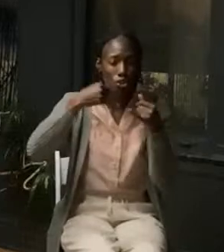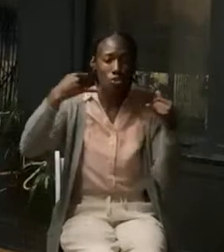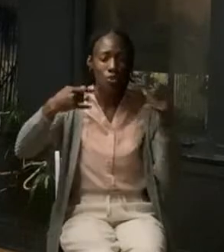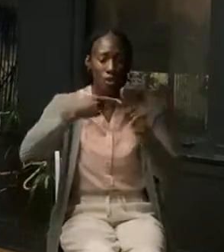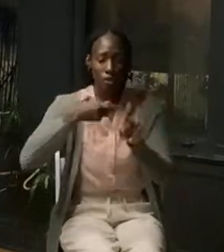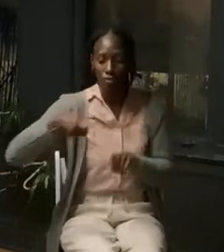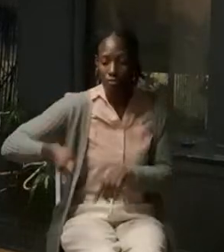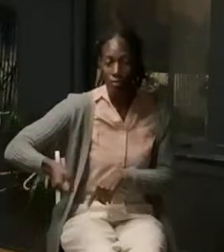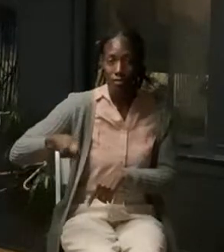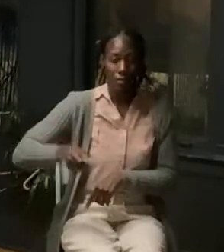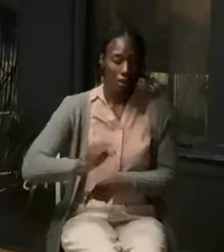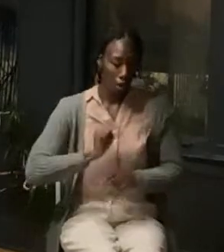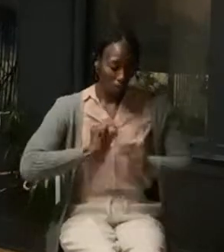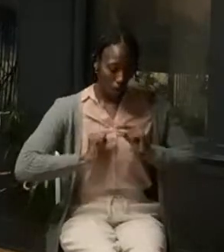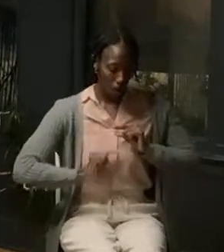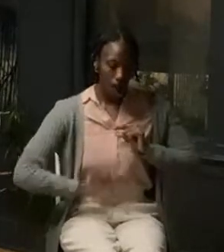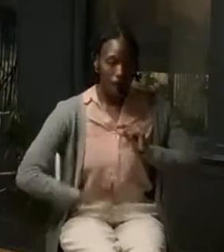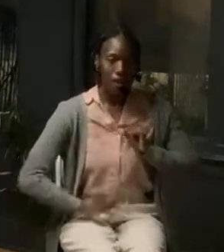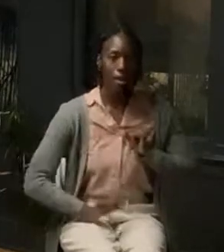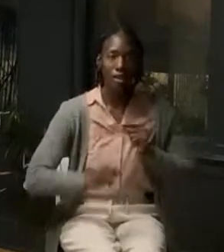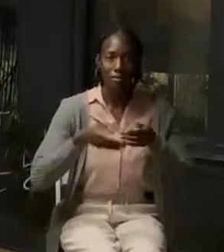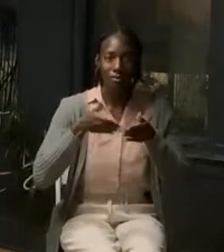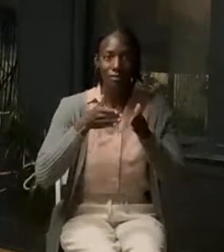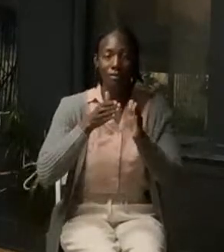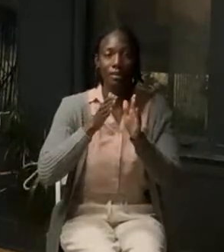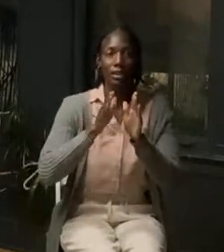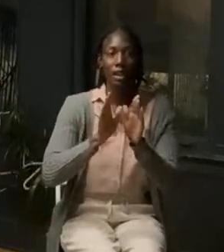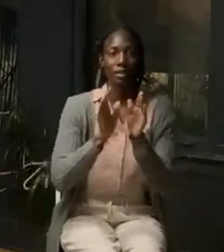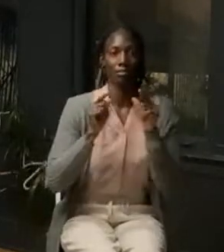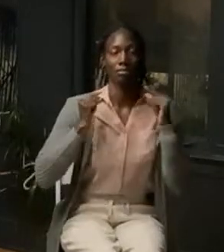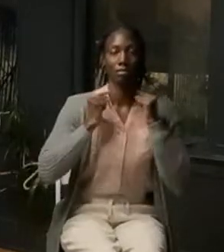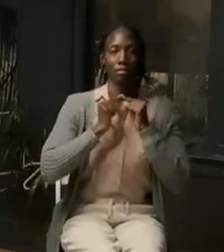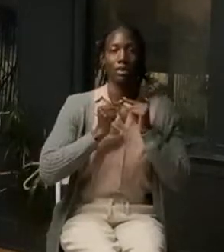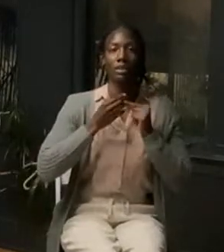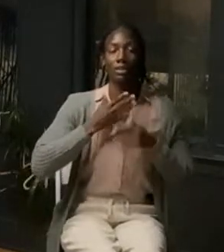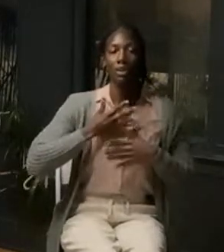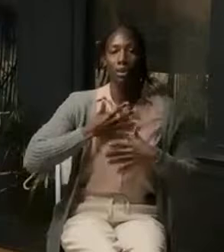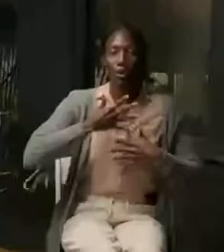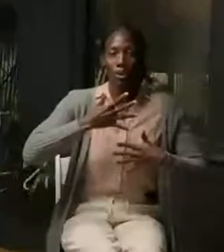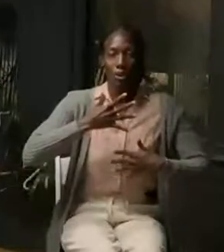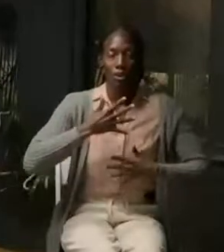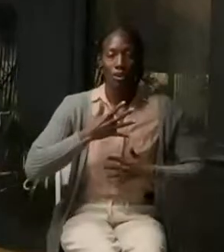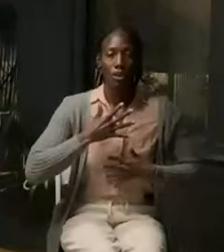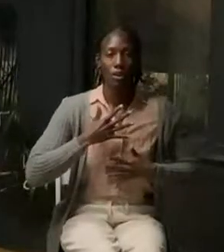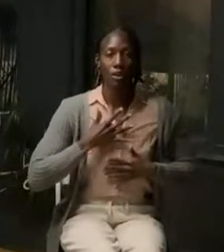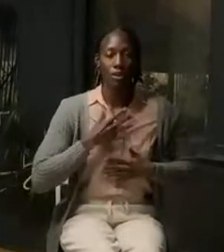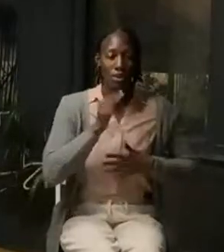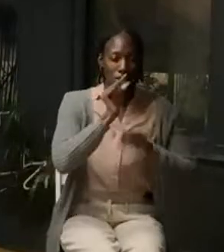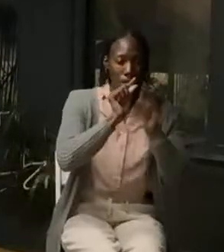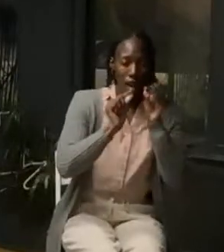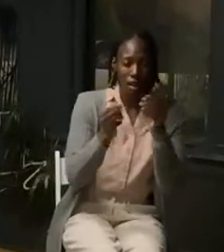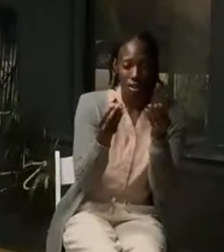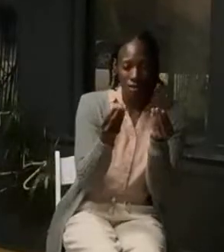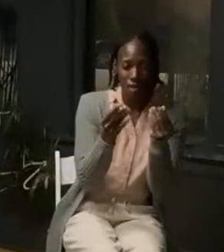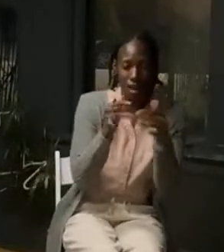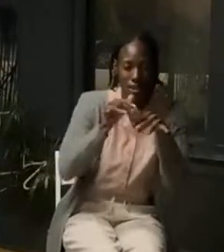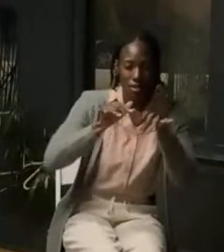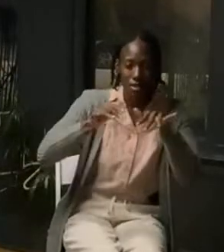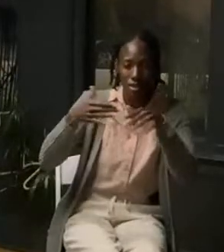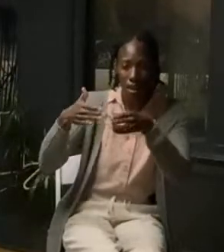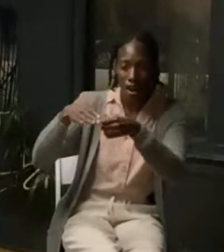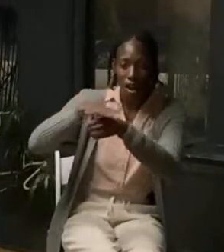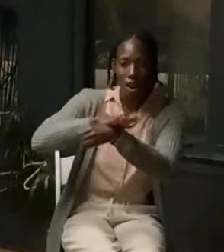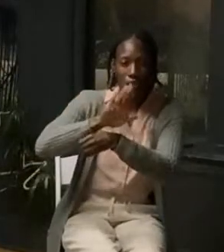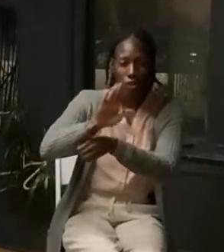opens the collar of a priest and lets air out of his lung. Specks of secular dust conceal your tiny God so she